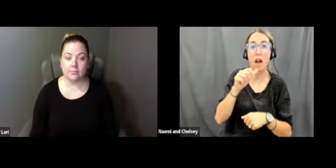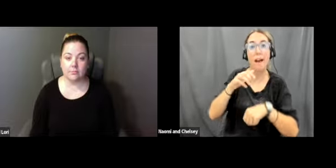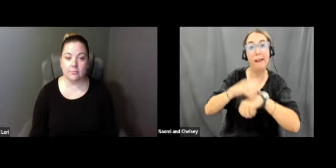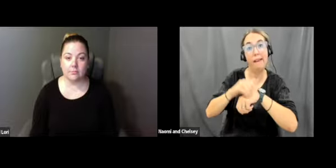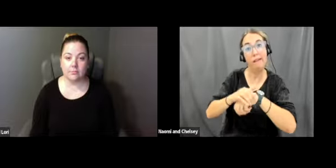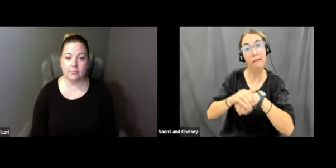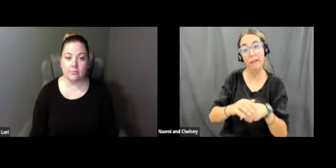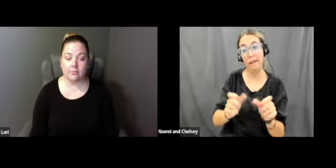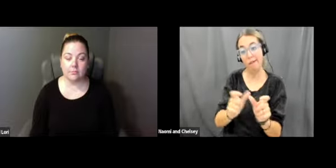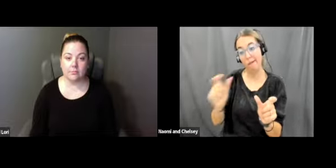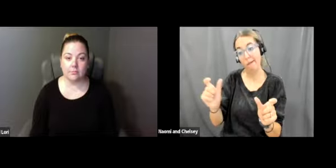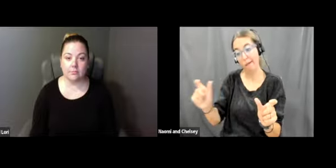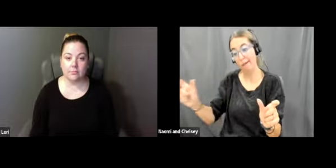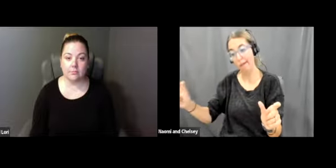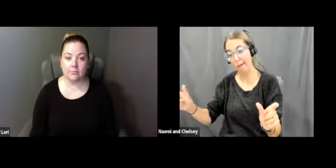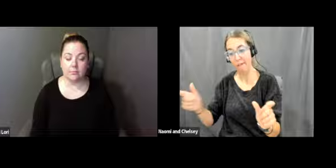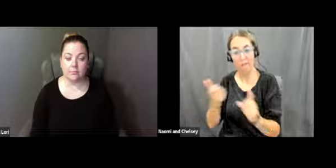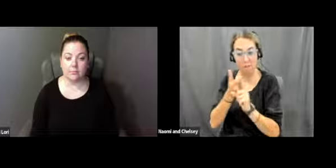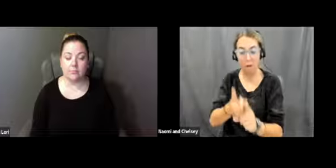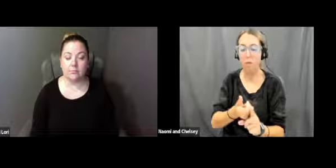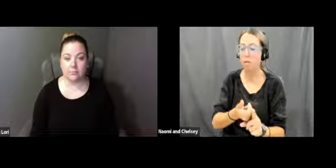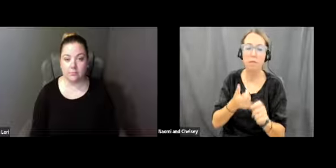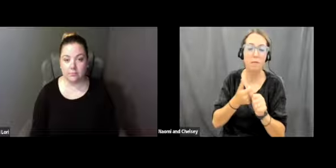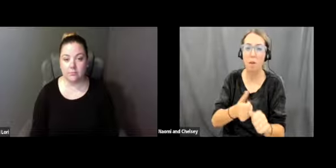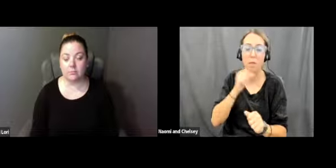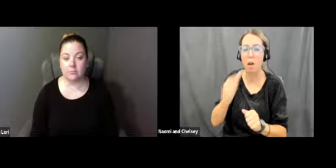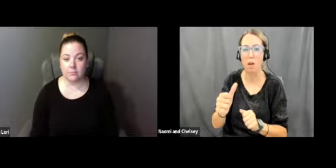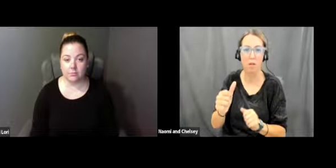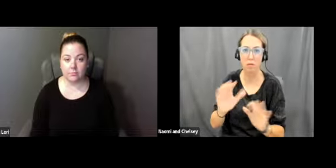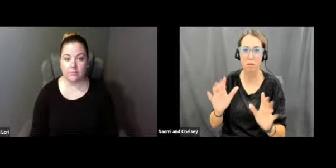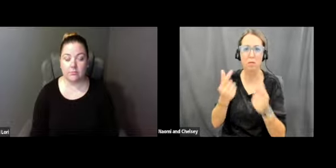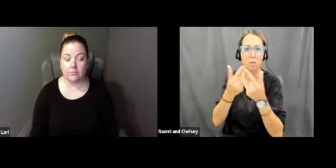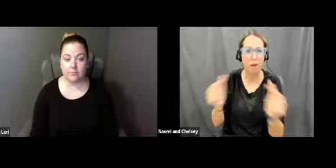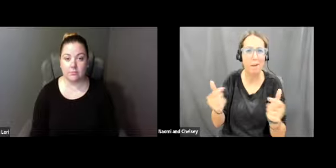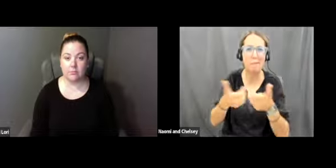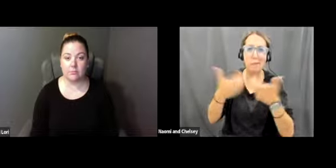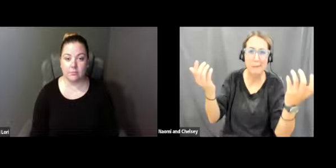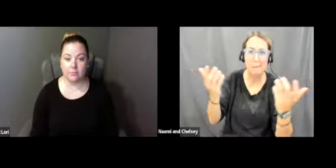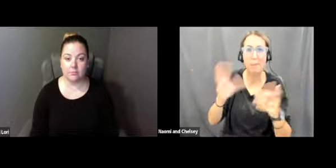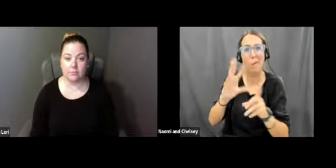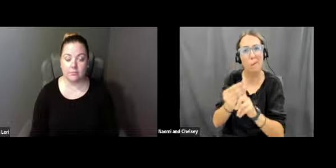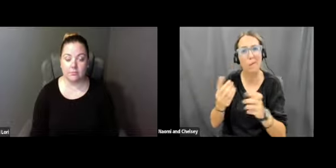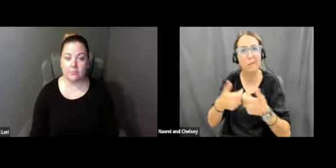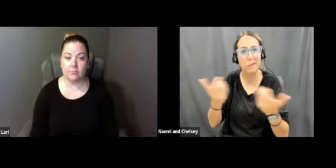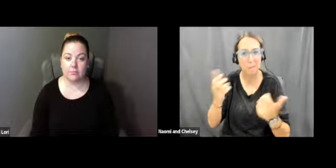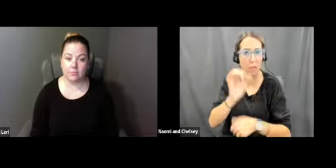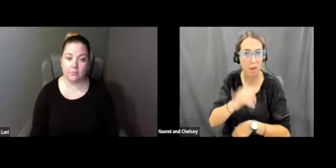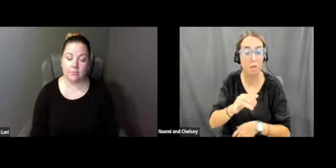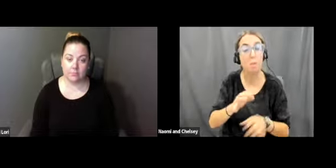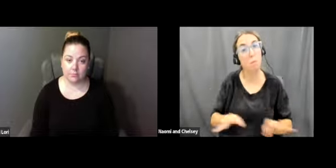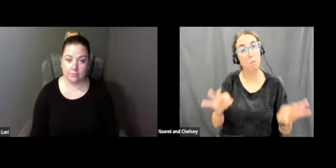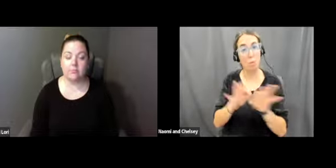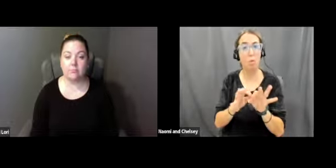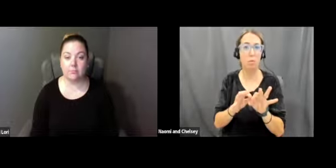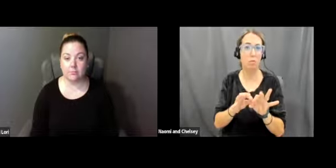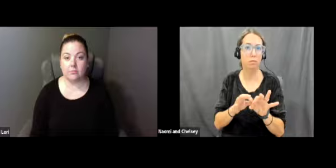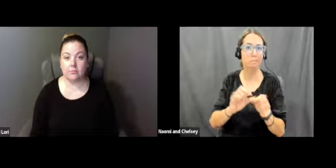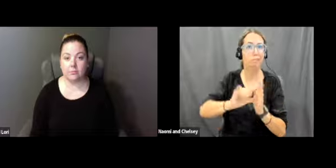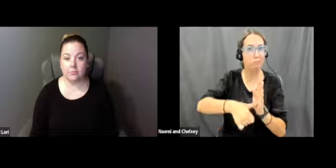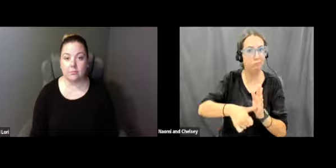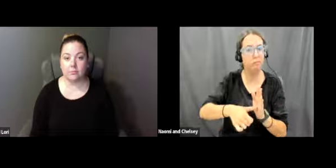thing to, like, lay as a foundation here for the rest of this conversation. And also in terms of, like, okay,